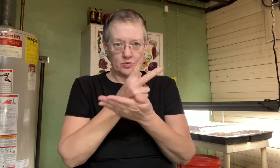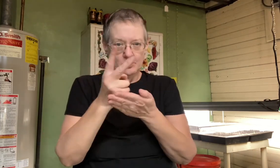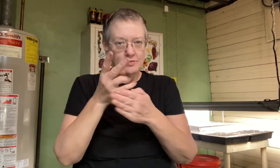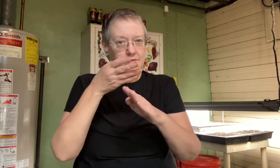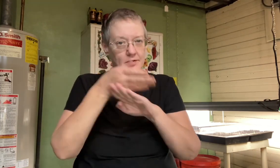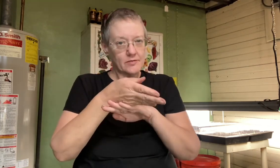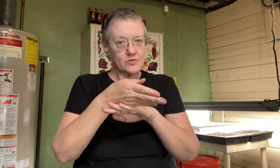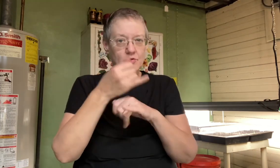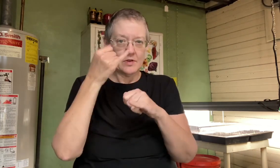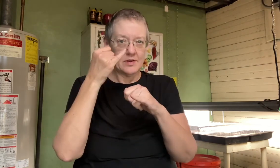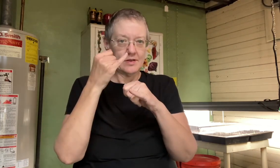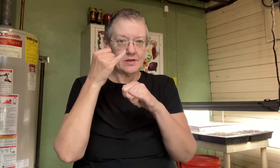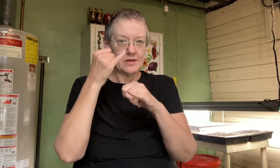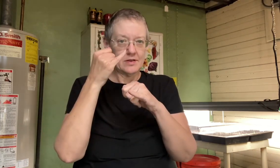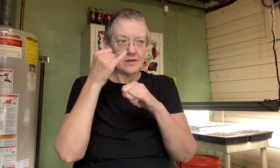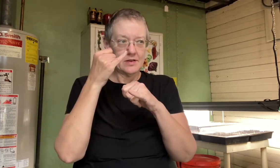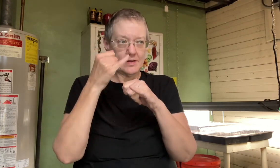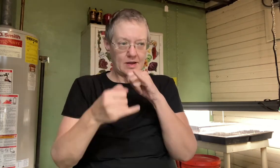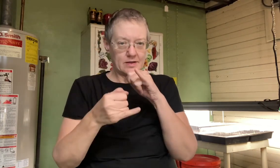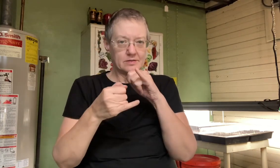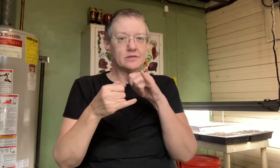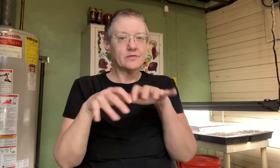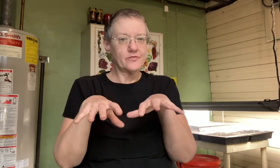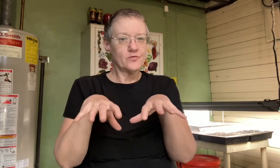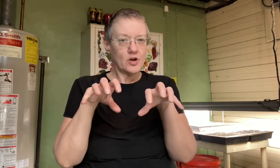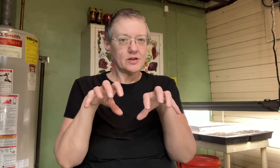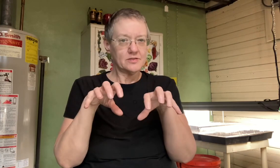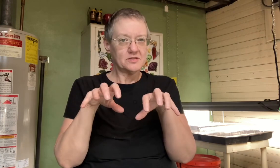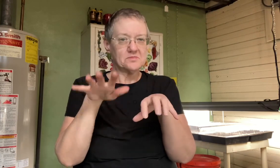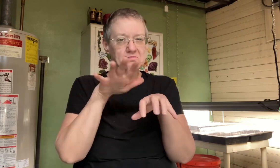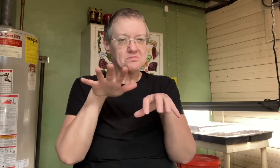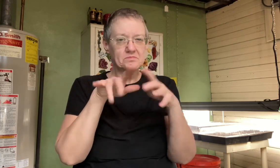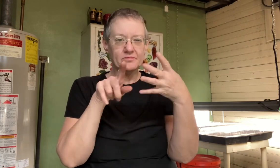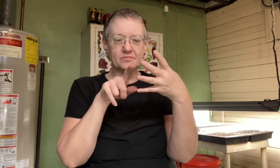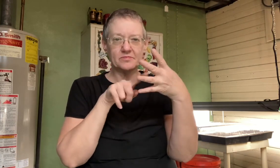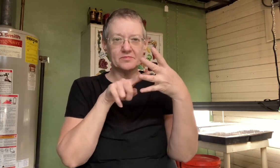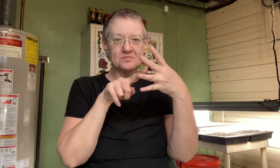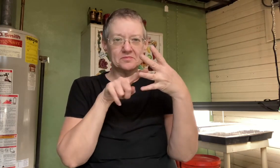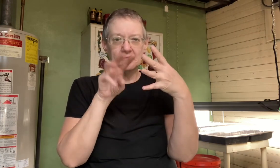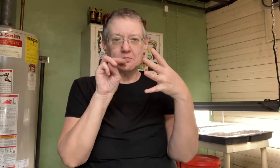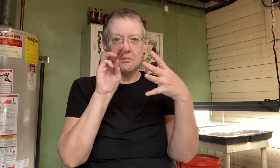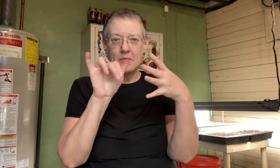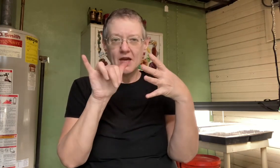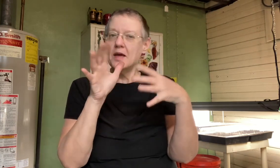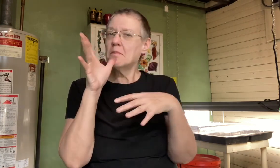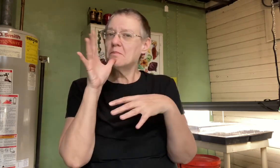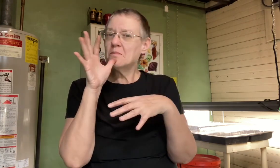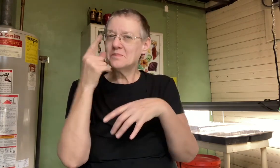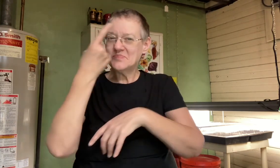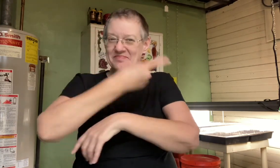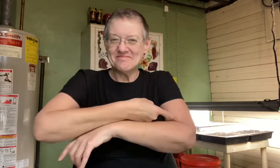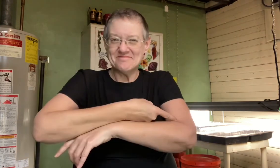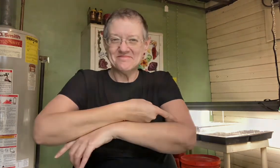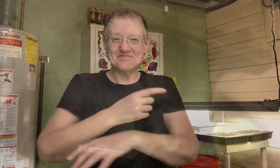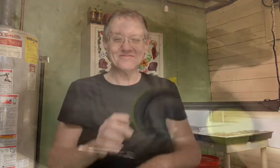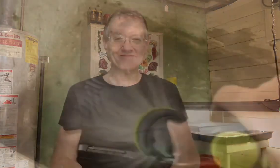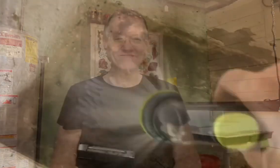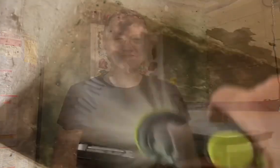go out 2 weeks after the last freeze, about mid-May, Mother's Day.